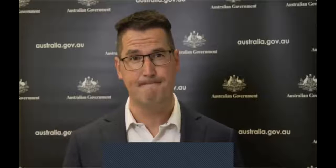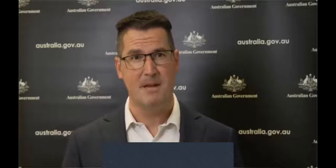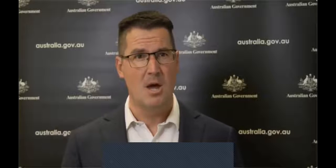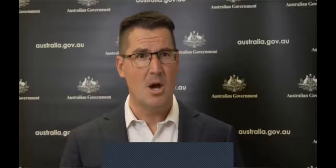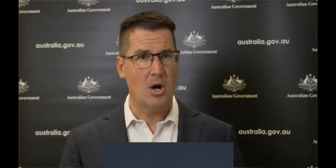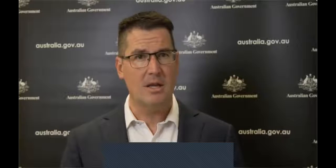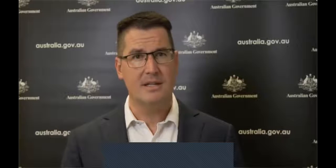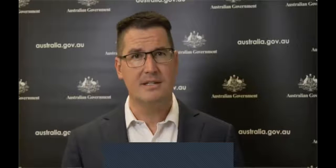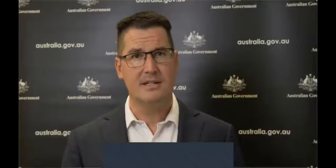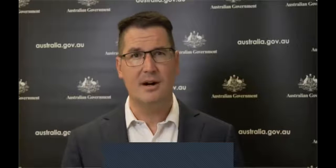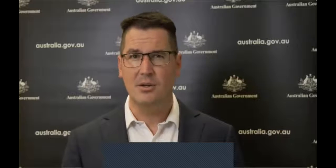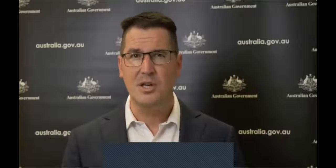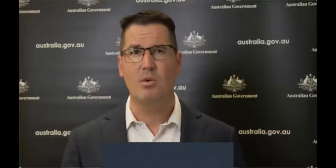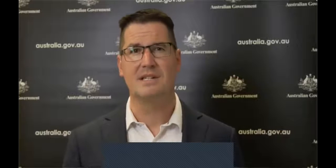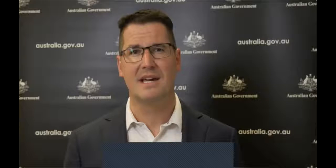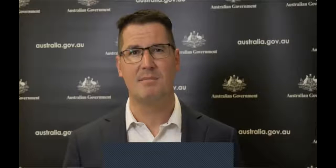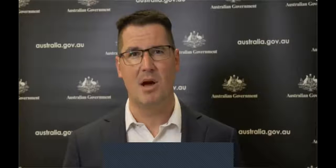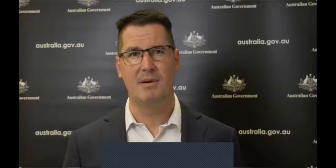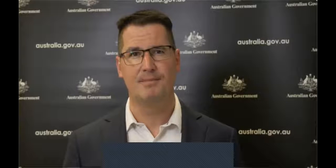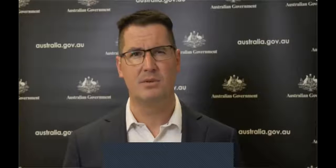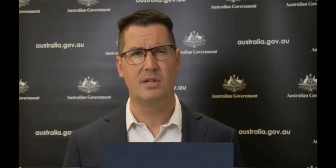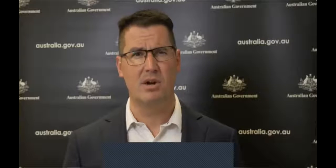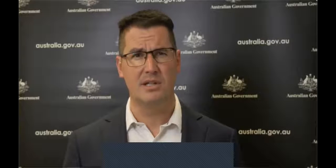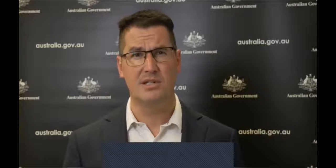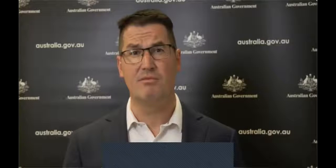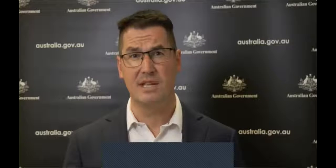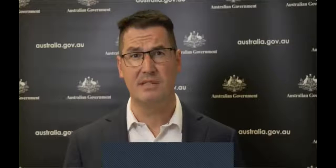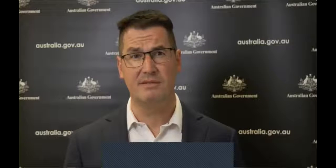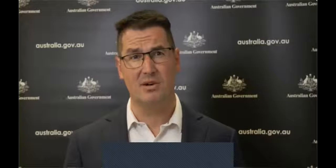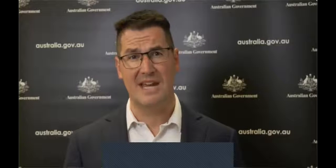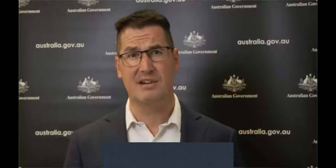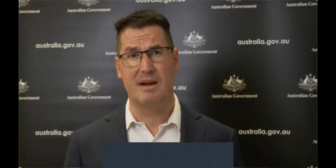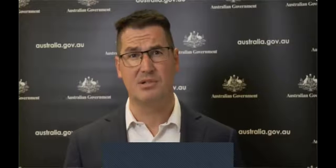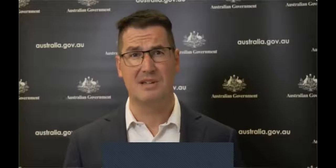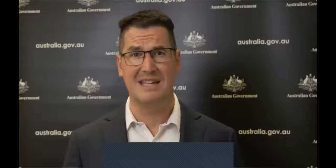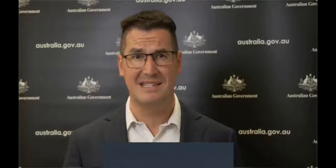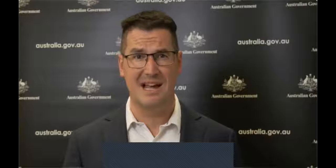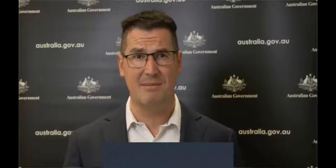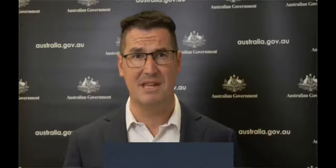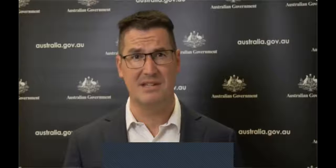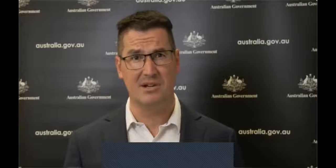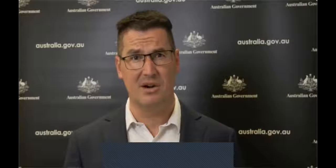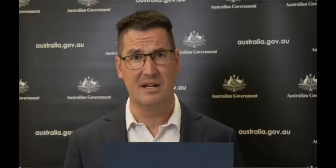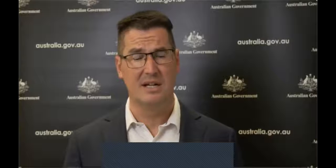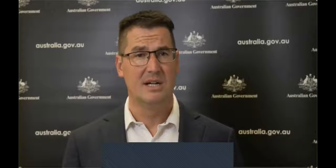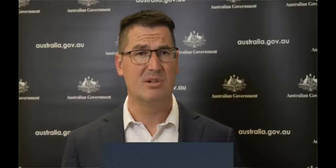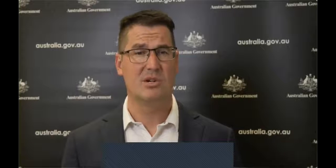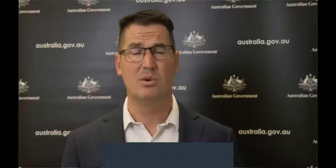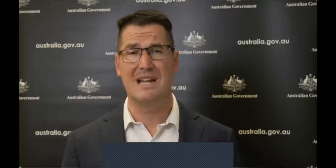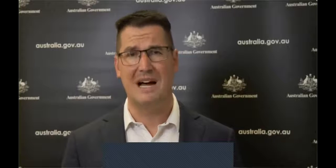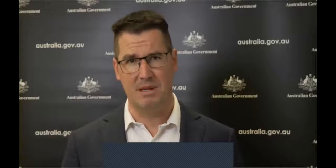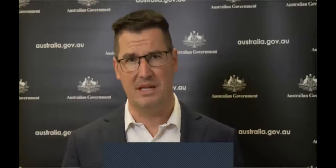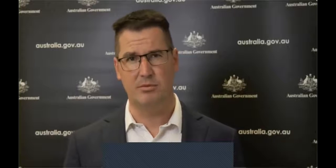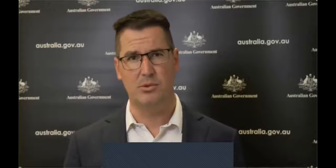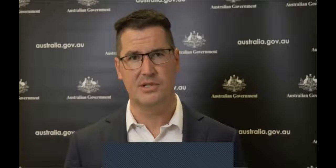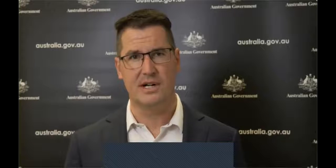disability. Colleagues, I also want to take a moment to acknowledge the recent volcanic eruption and tsunami in Tonga, which